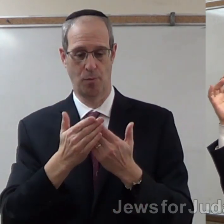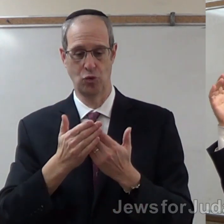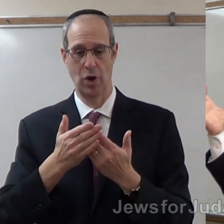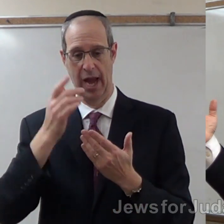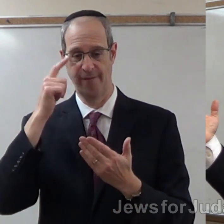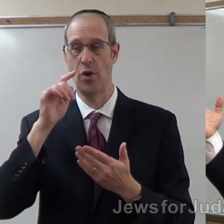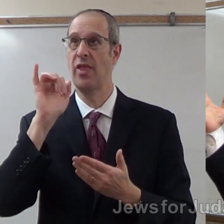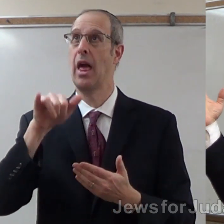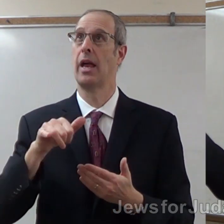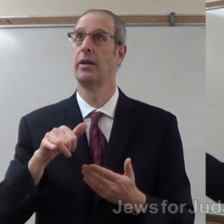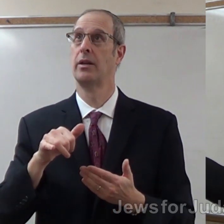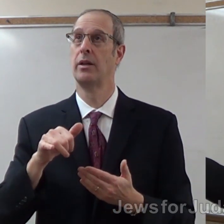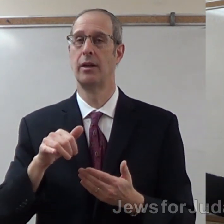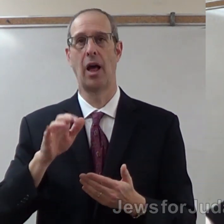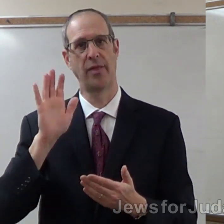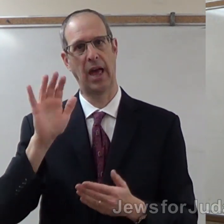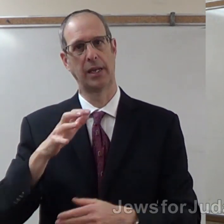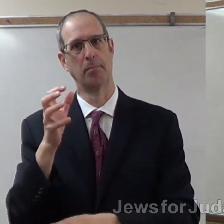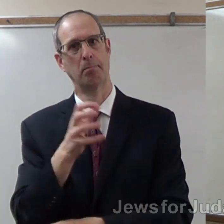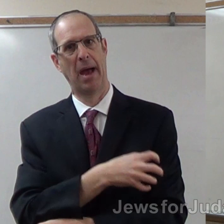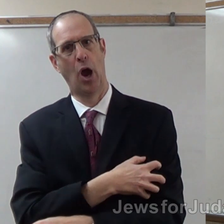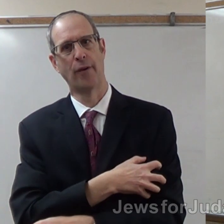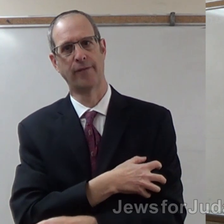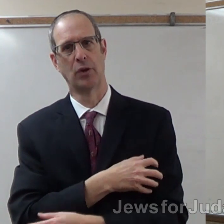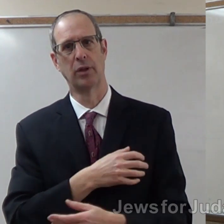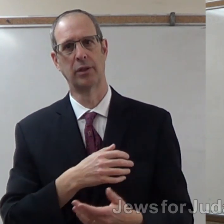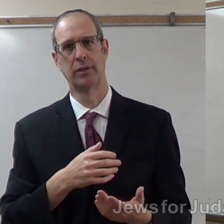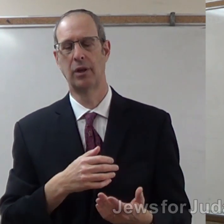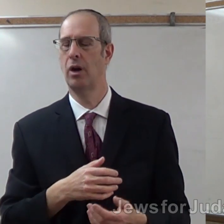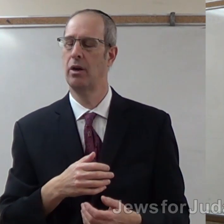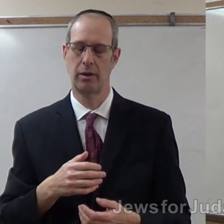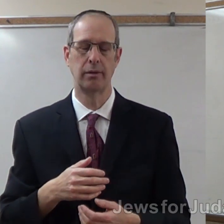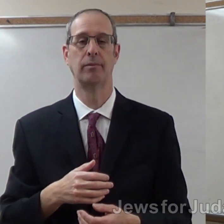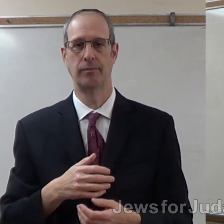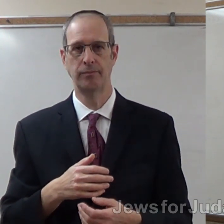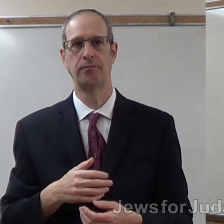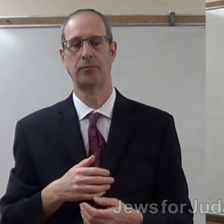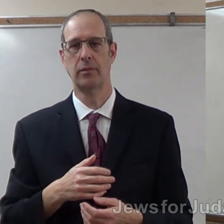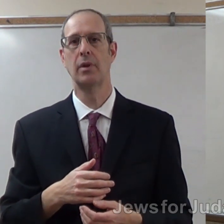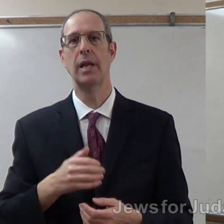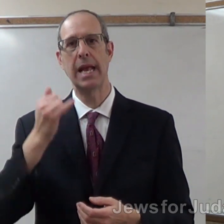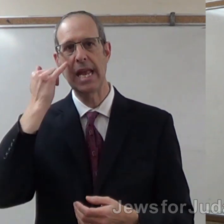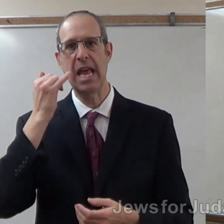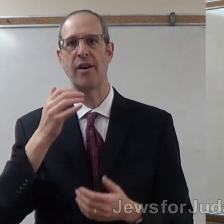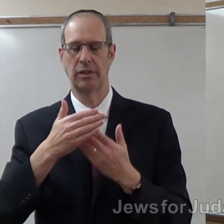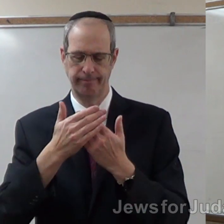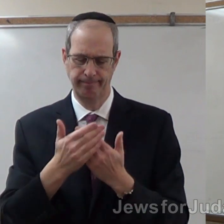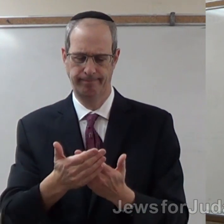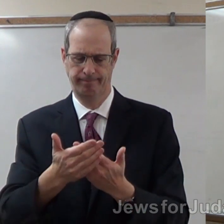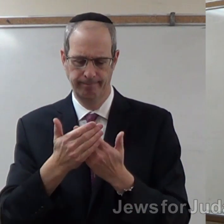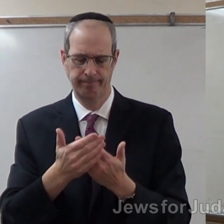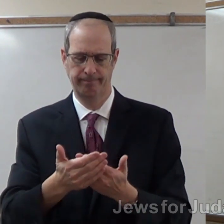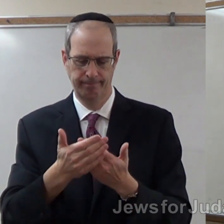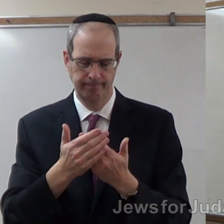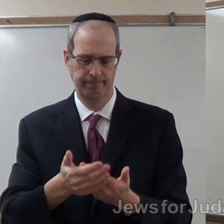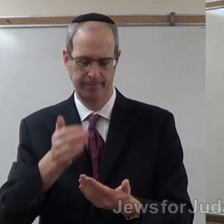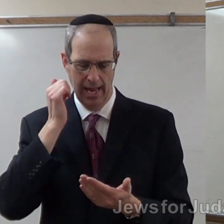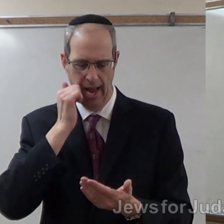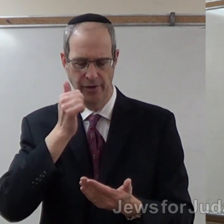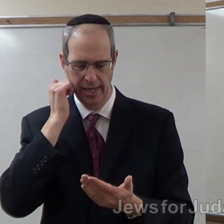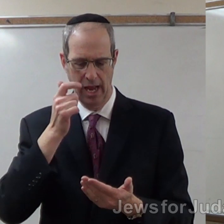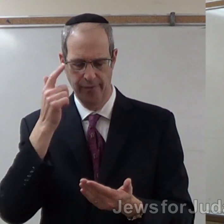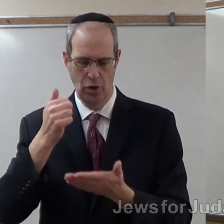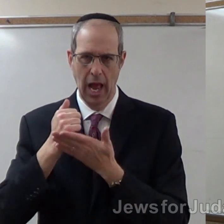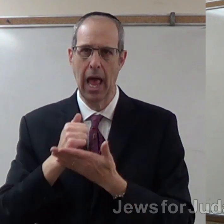how incredibly powerful these kind of prayers are. That when a person is davening every day for